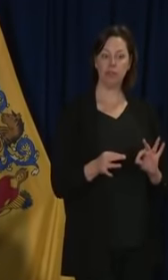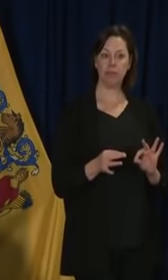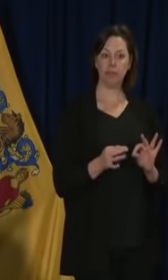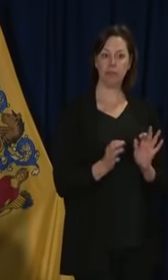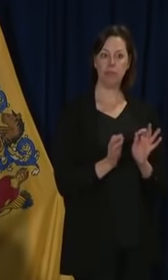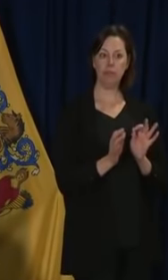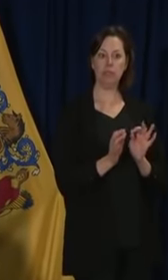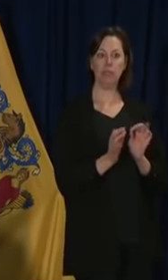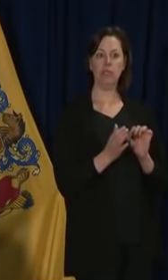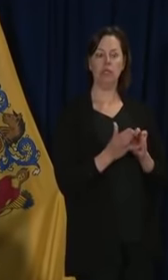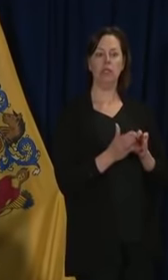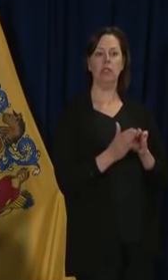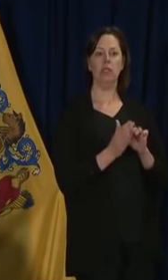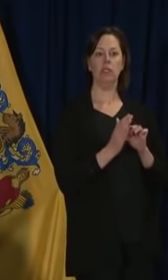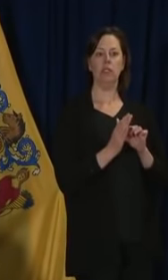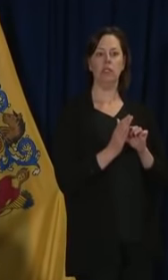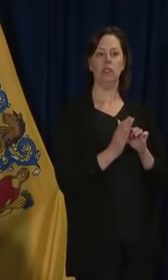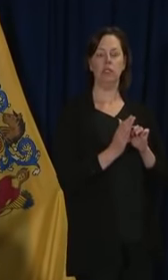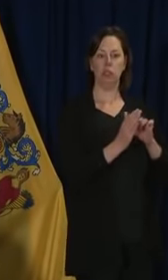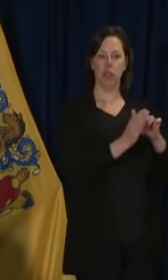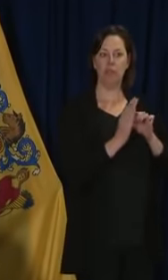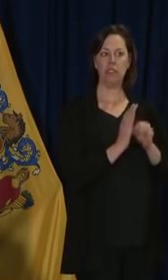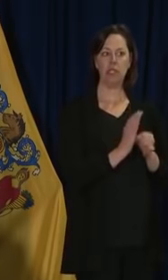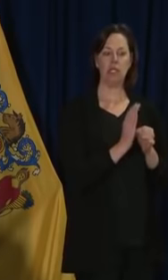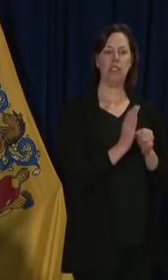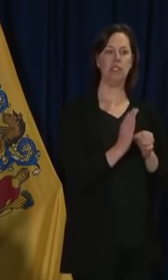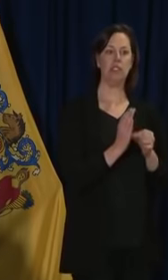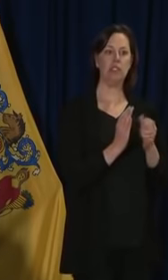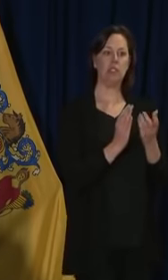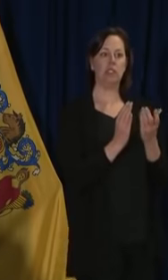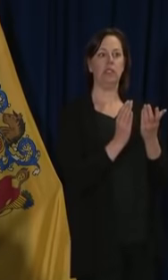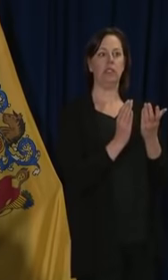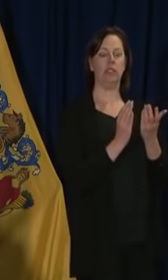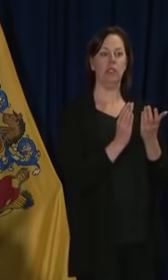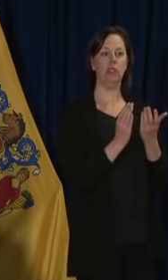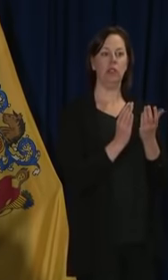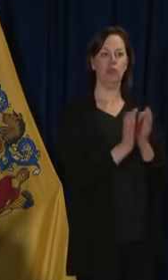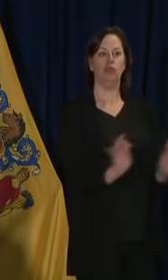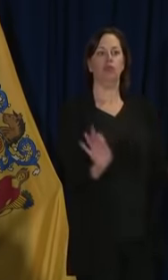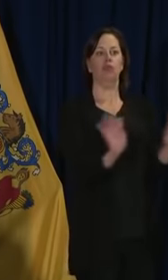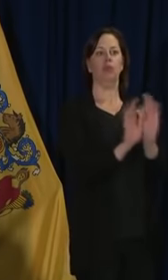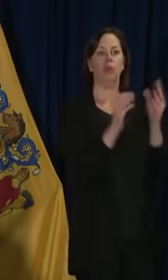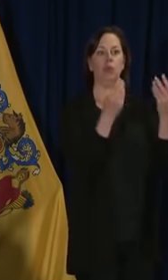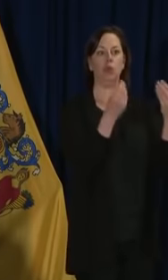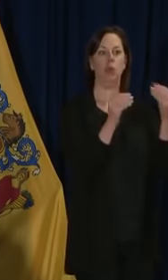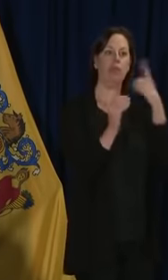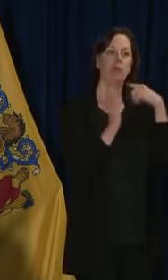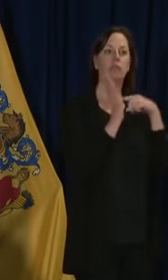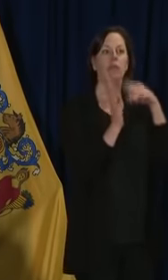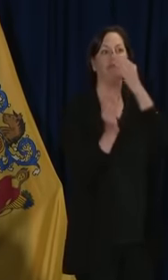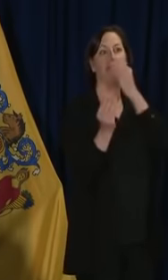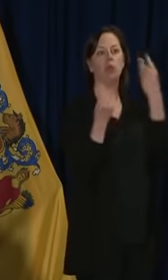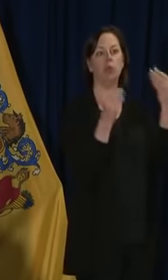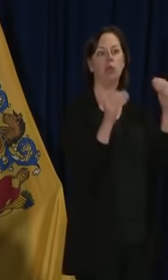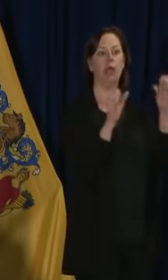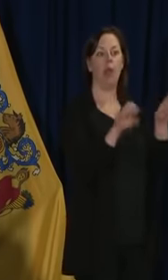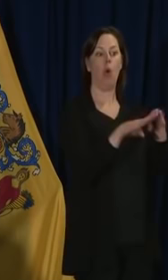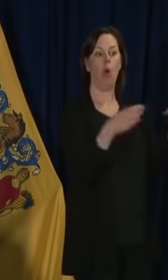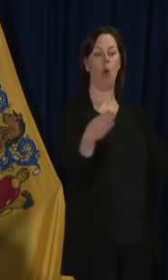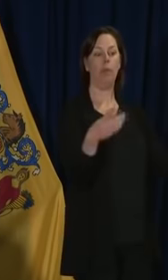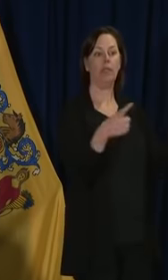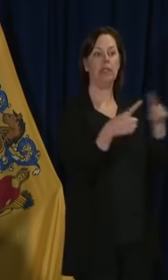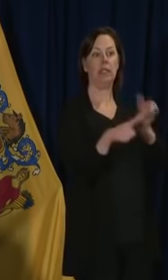essential situations, essential stores like supermarkets can remain open until 8 p.m., but they have to observe the no